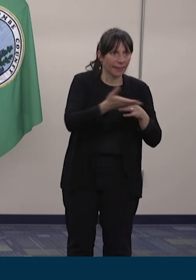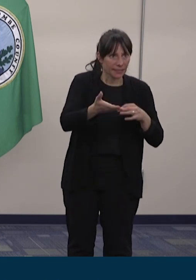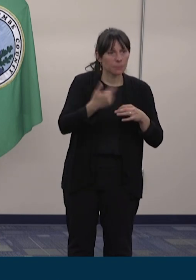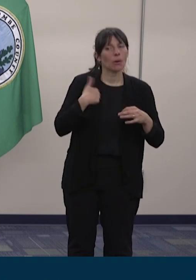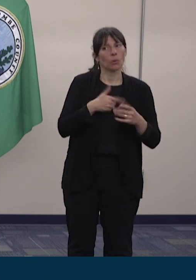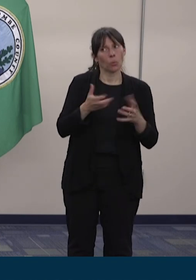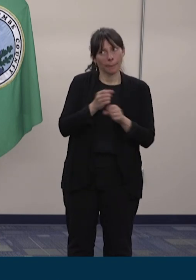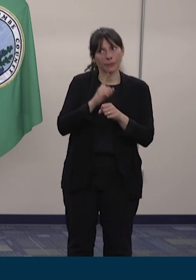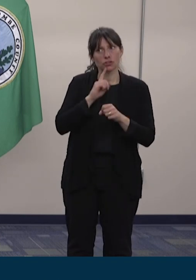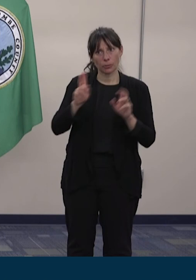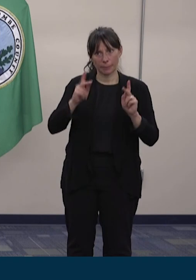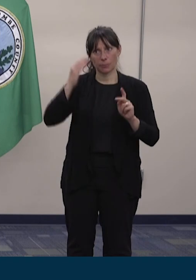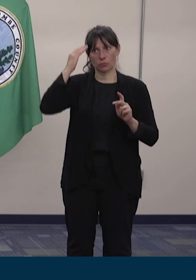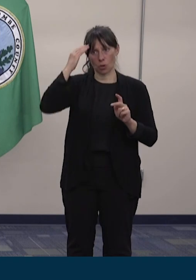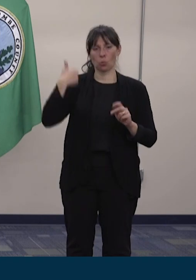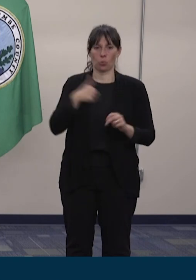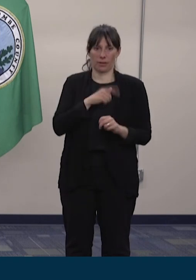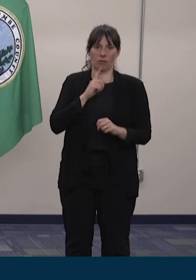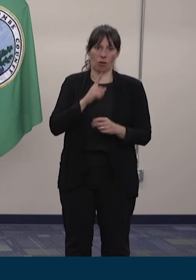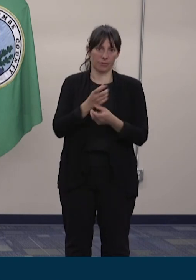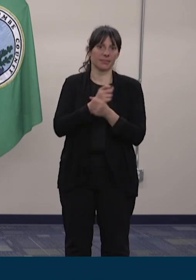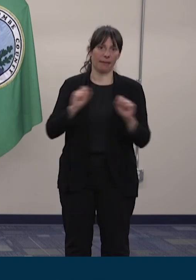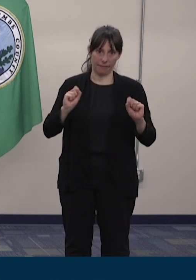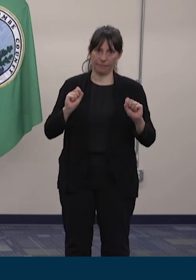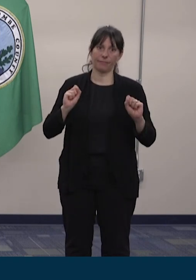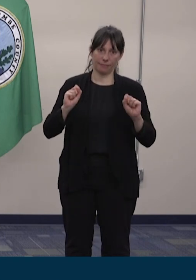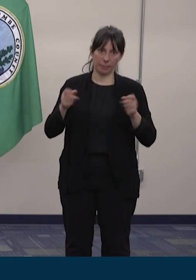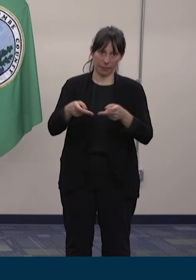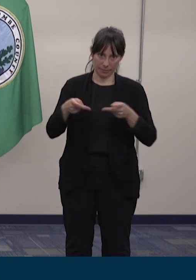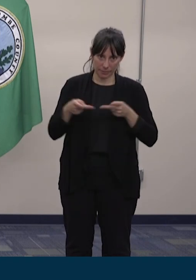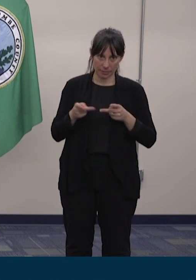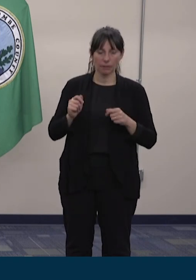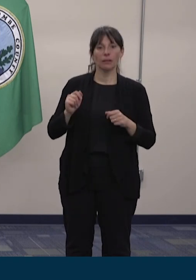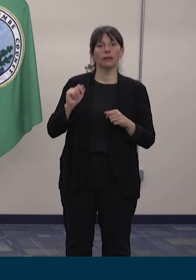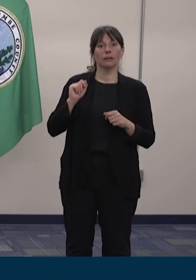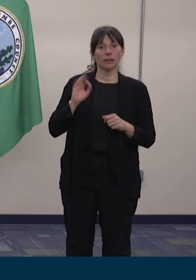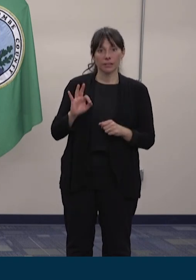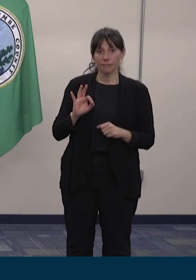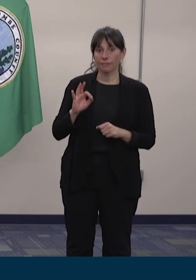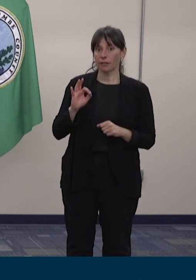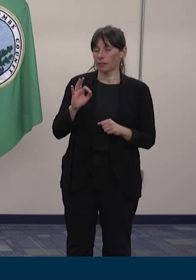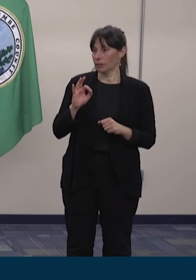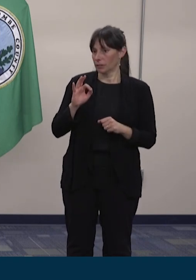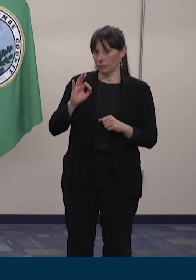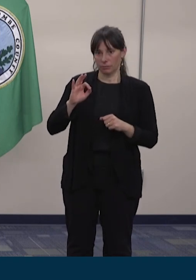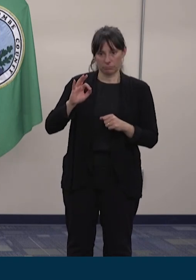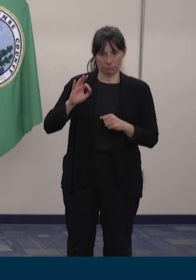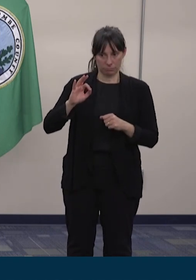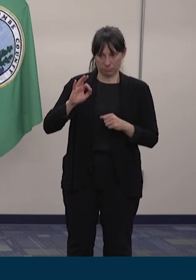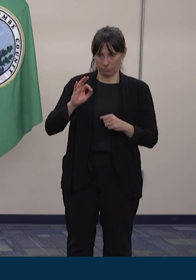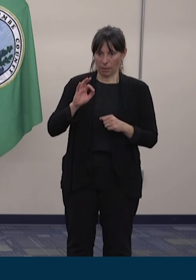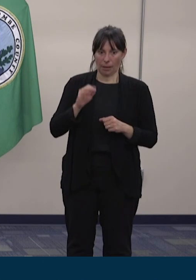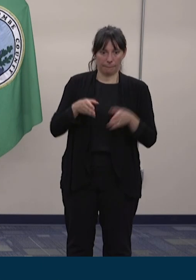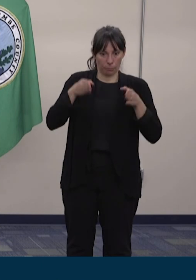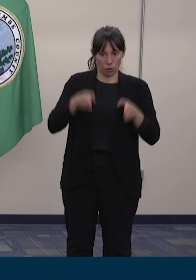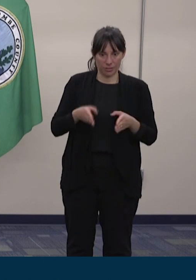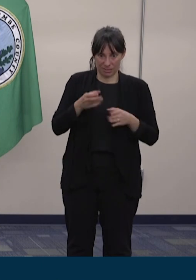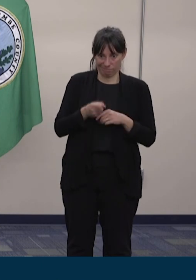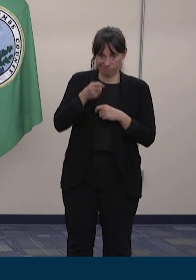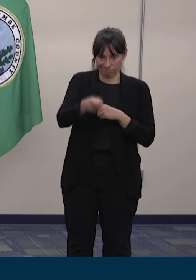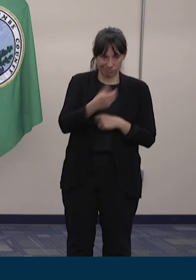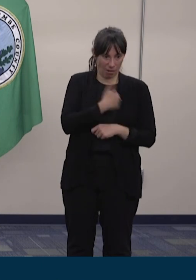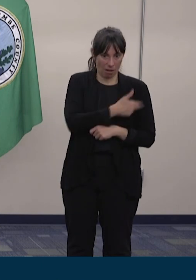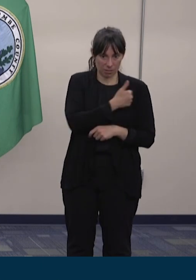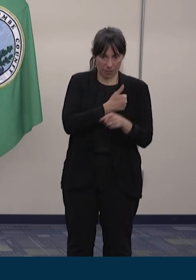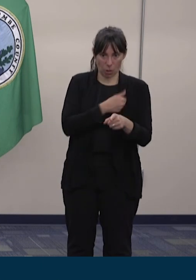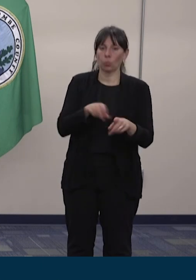go. We have means and methods to protect para patients proteger a from los pacientes being exposed while para in no the estar hospital. And it is